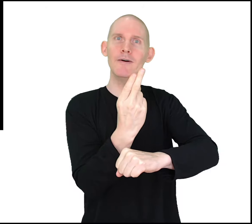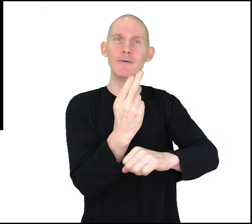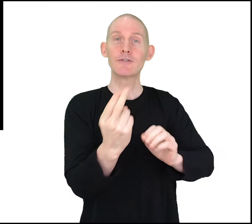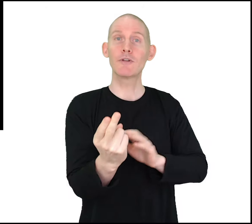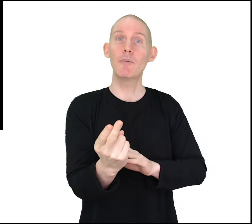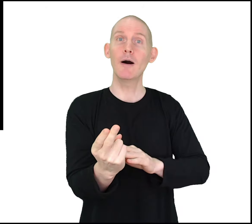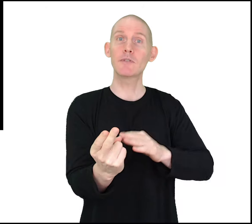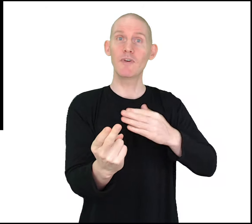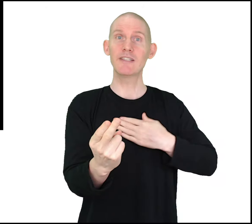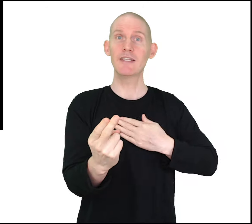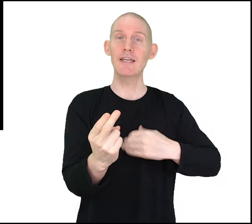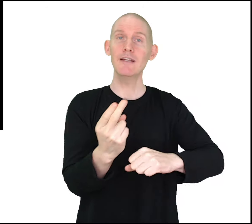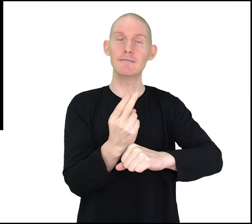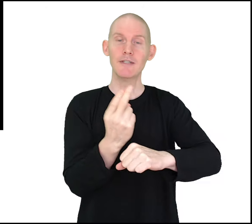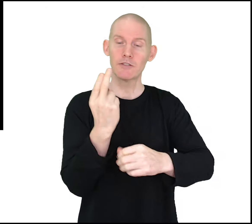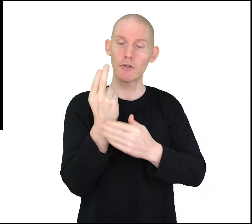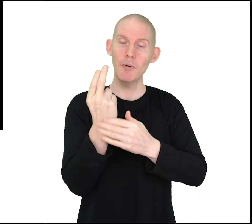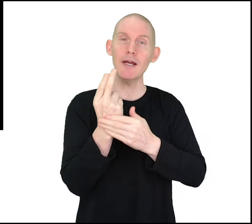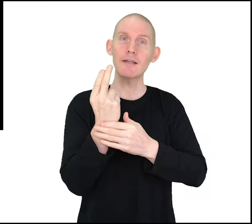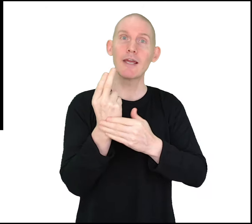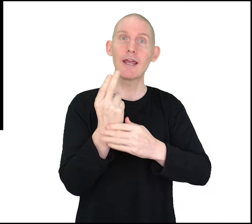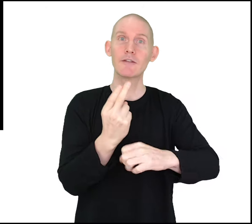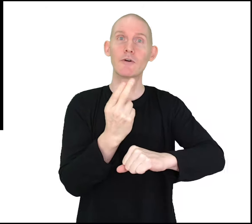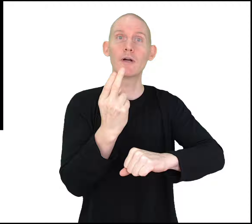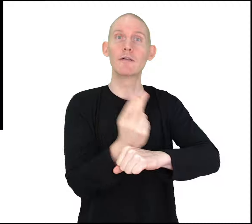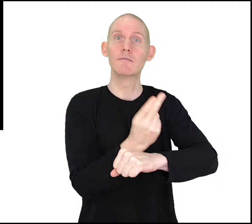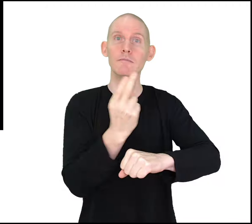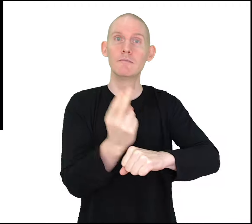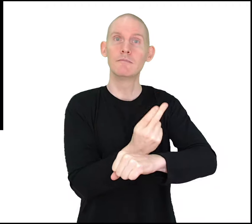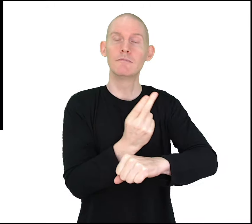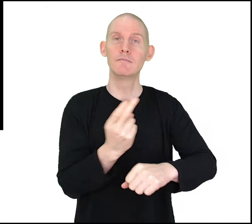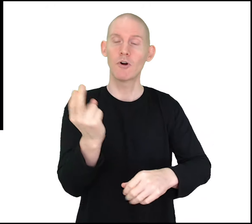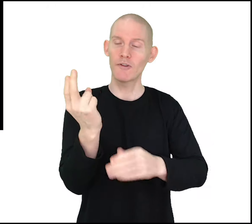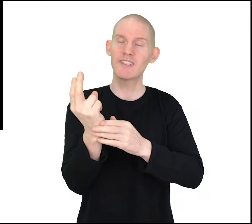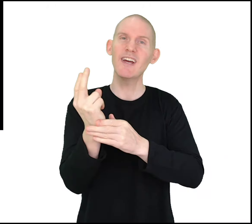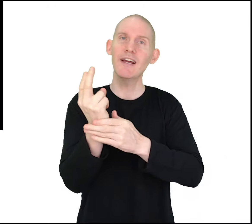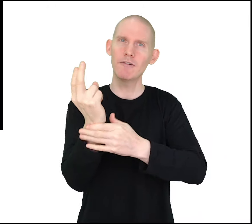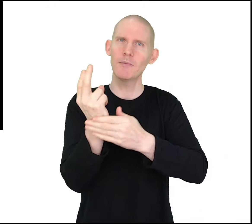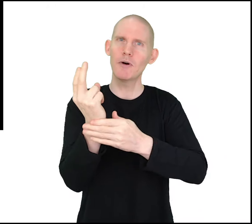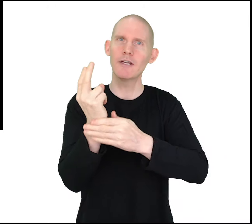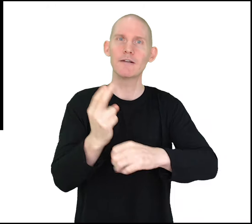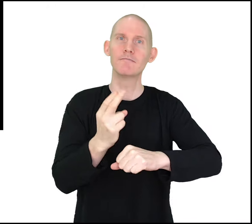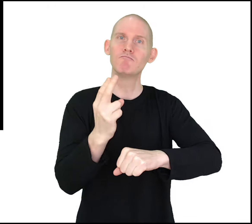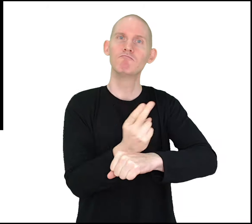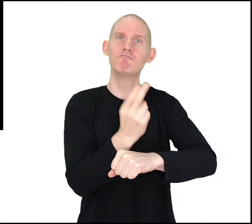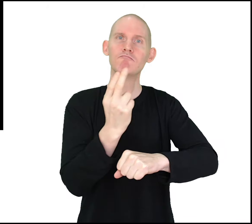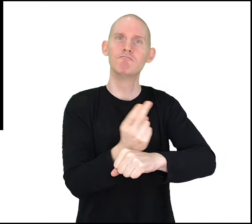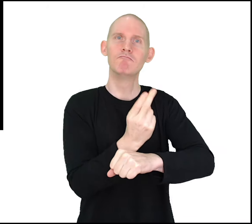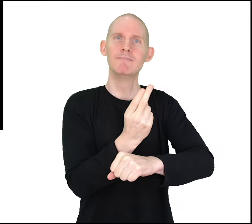So the palm's facing in. So the back of the hand is going, or the side, right about here.